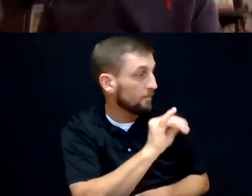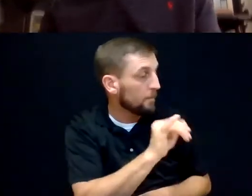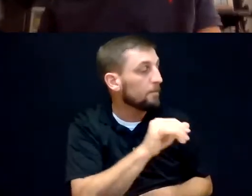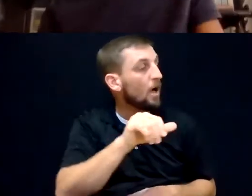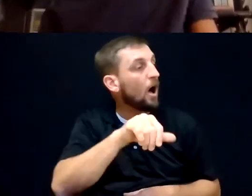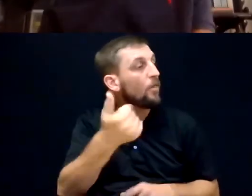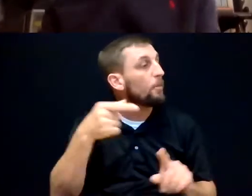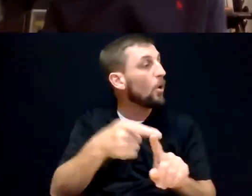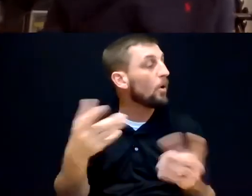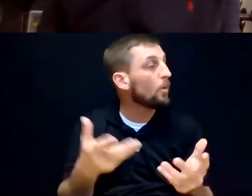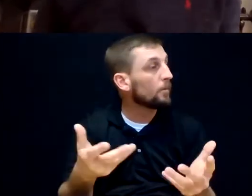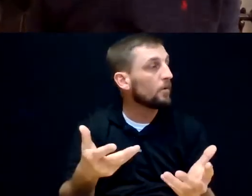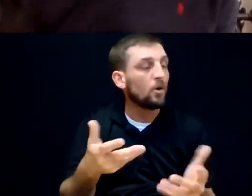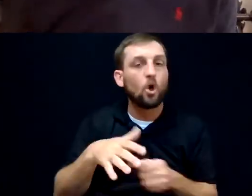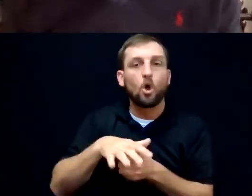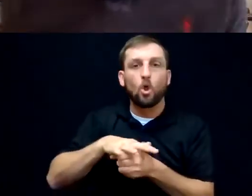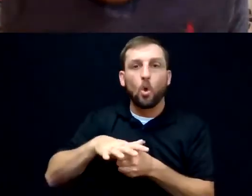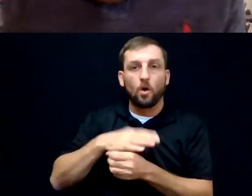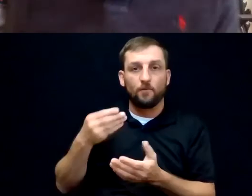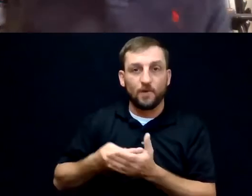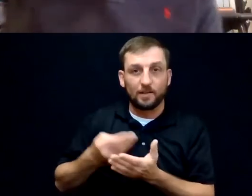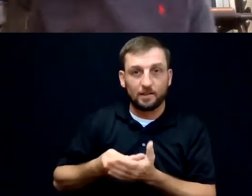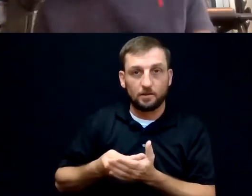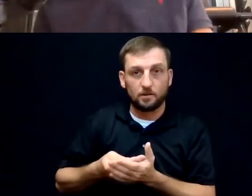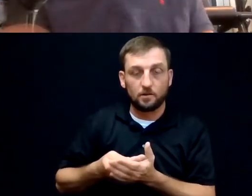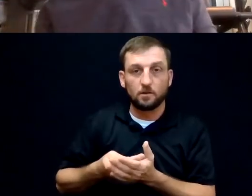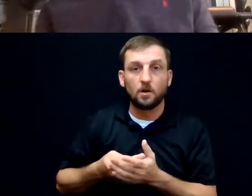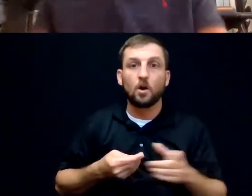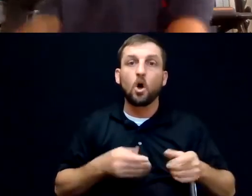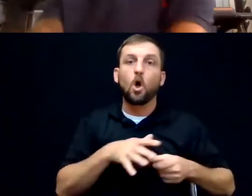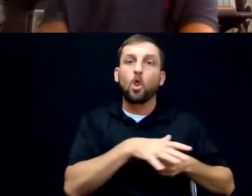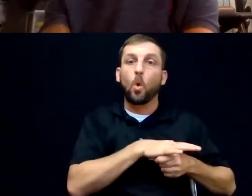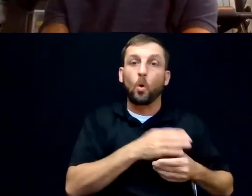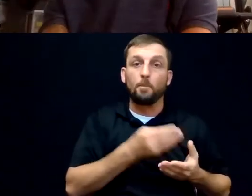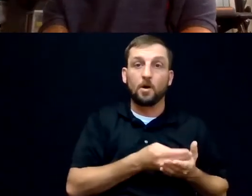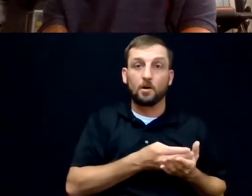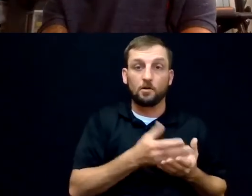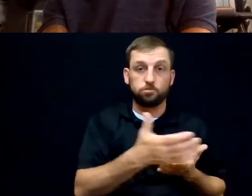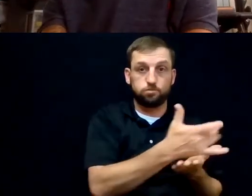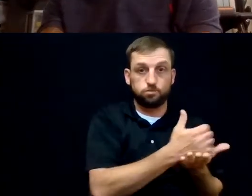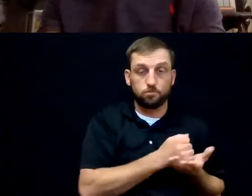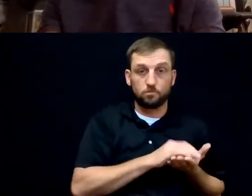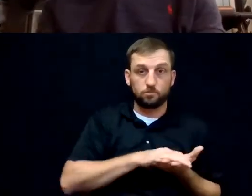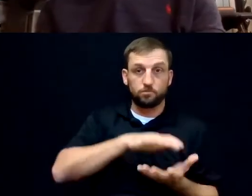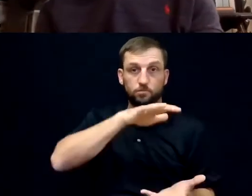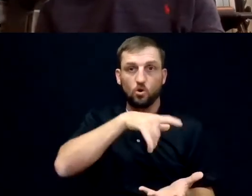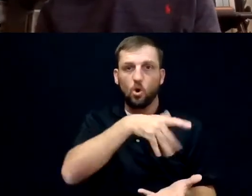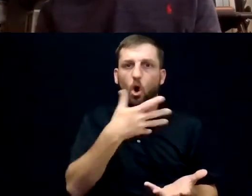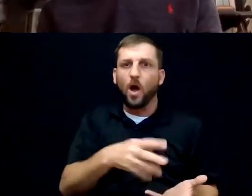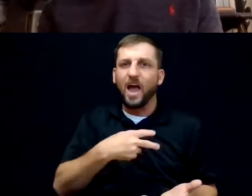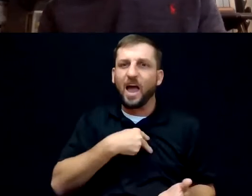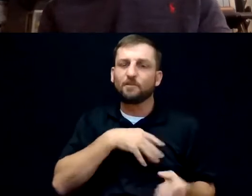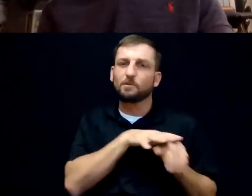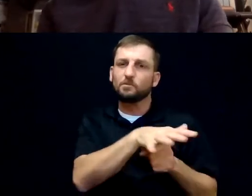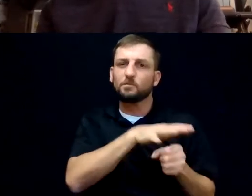to funding, local funding, the more local match you have, let's say if you had all the local funding to do the program and you didn't